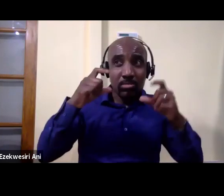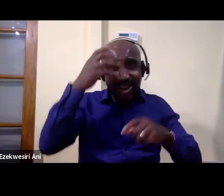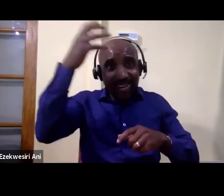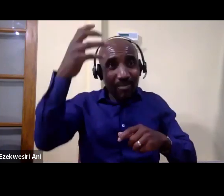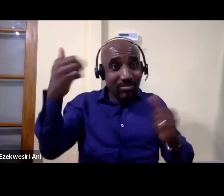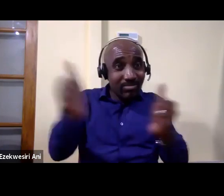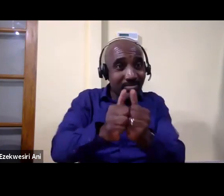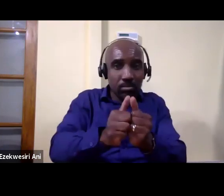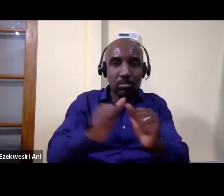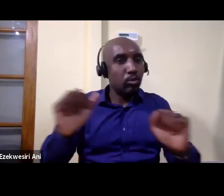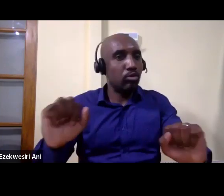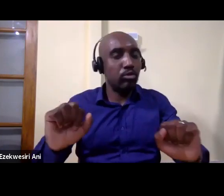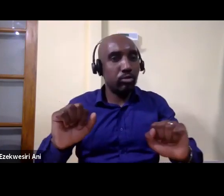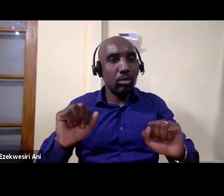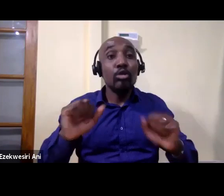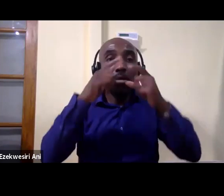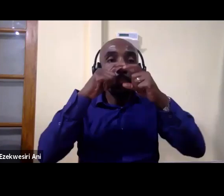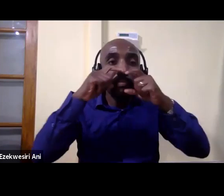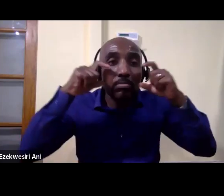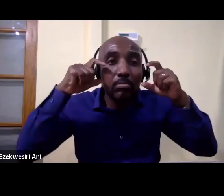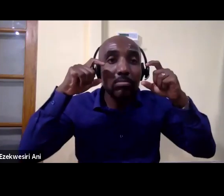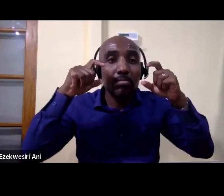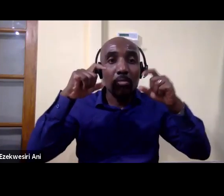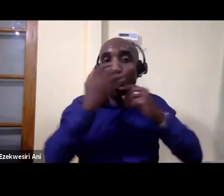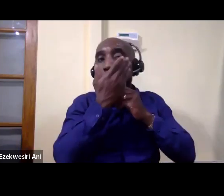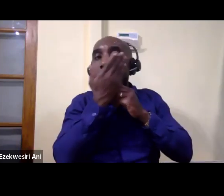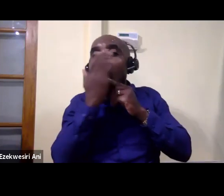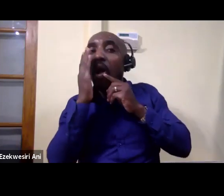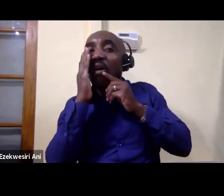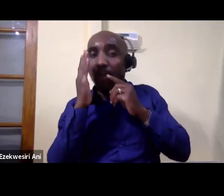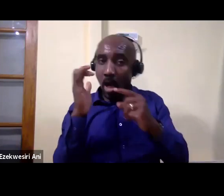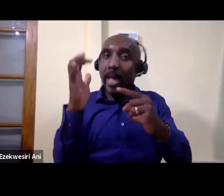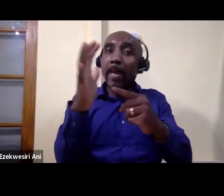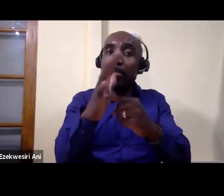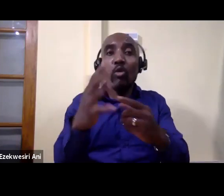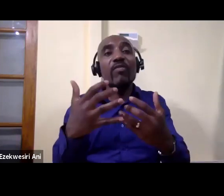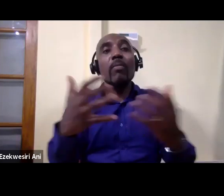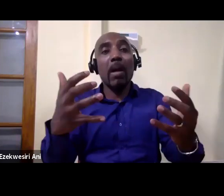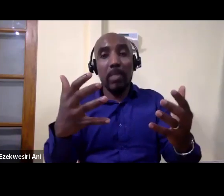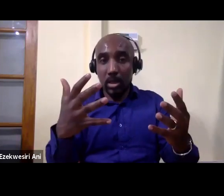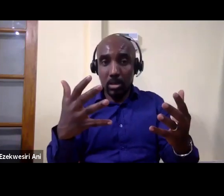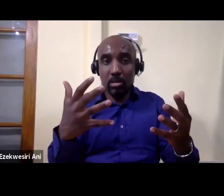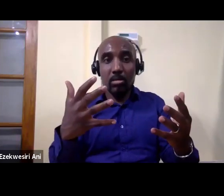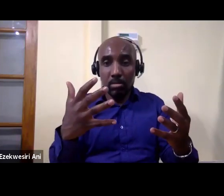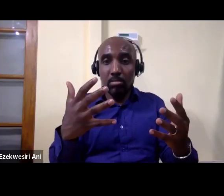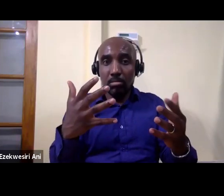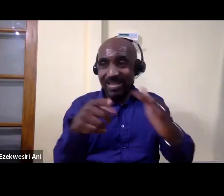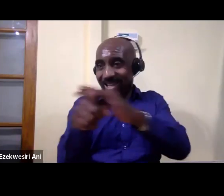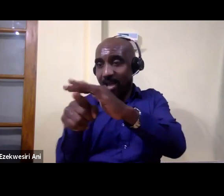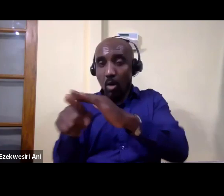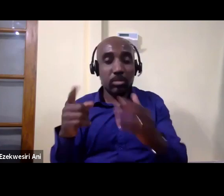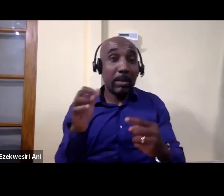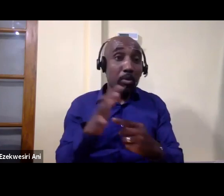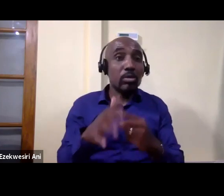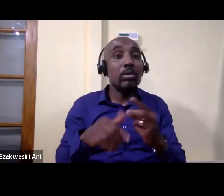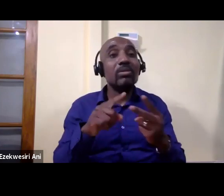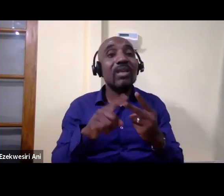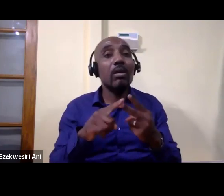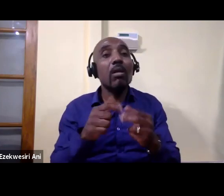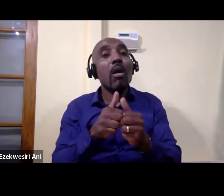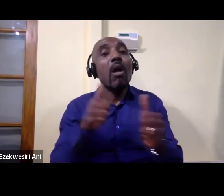wearing face masks or face coverings should be compulsory in public places. Also in workplaces, we need to ensure those are